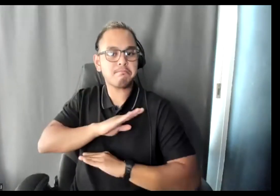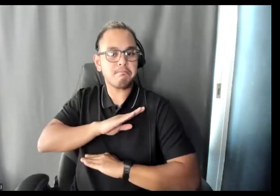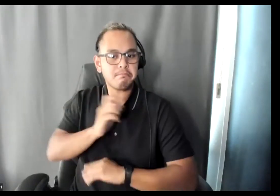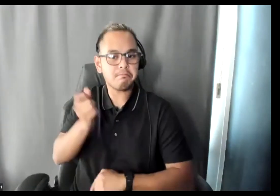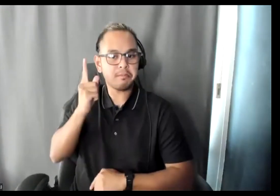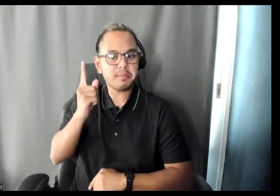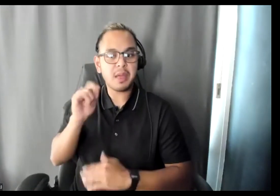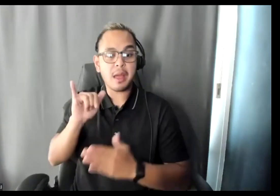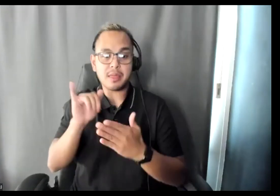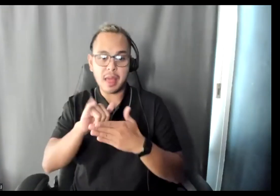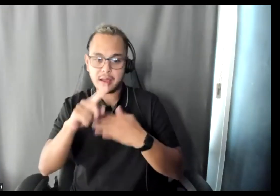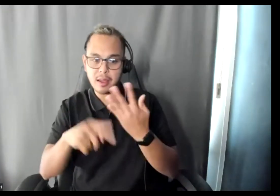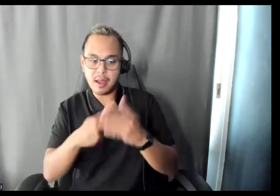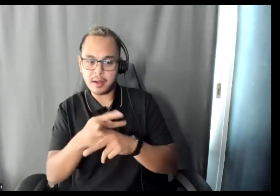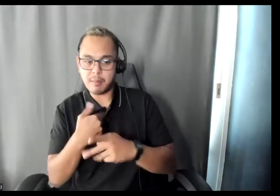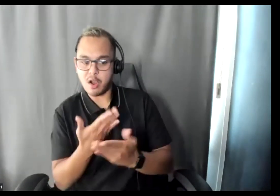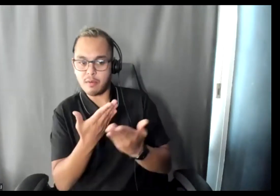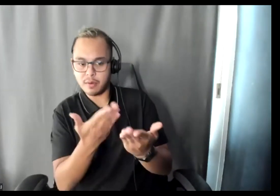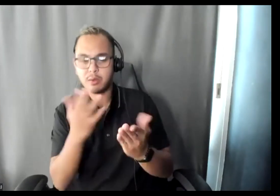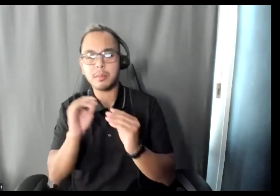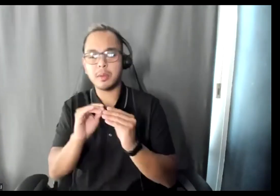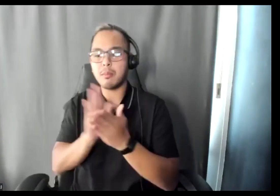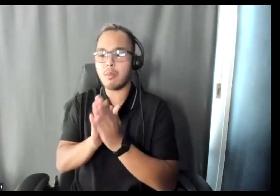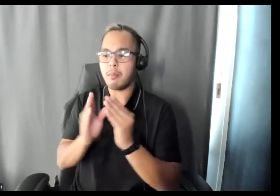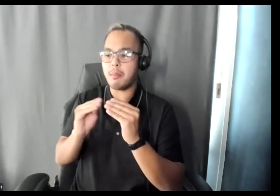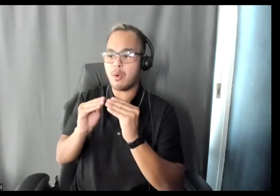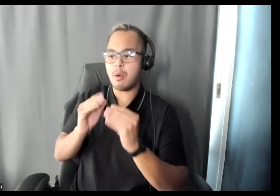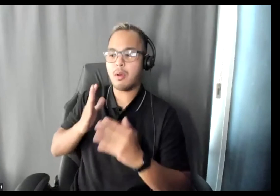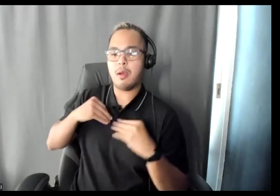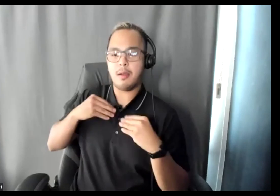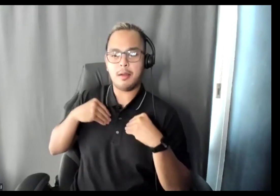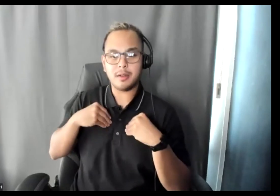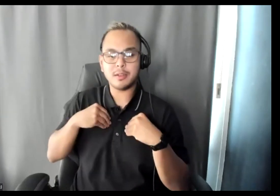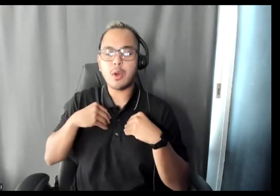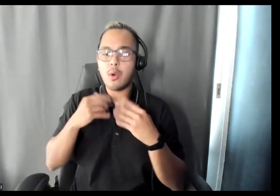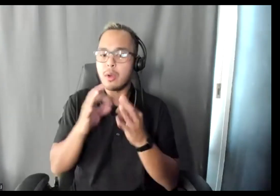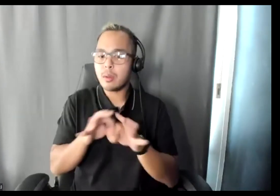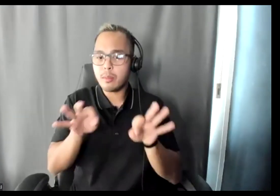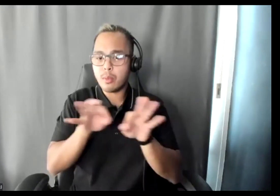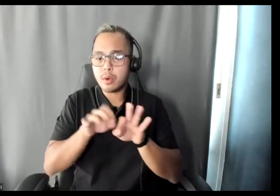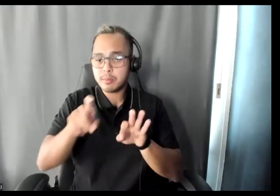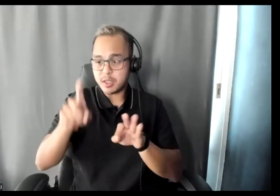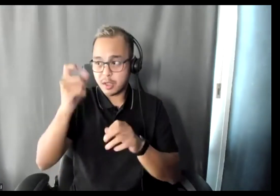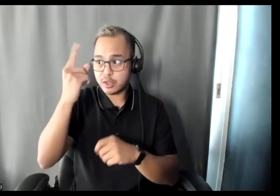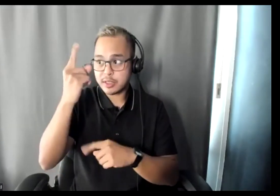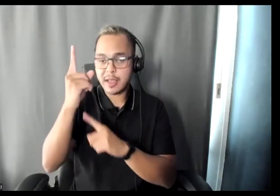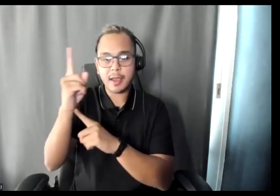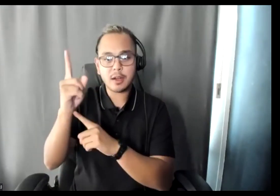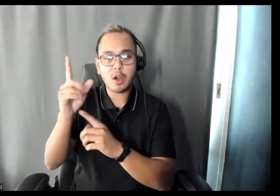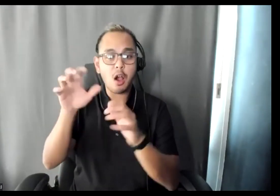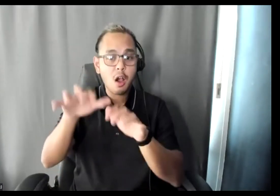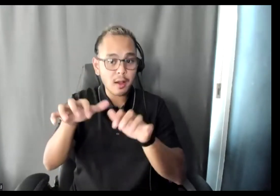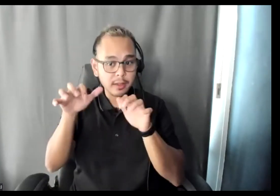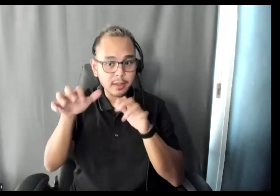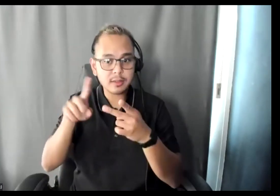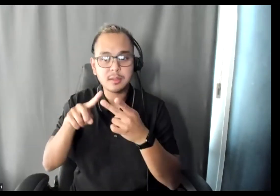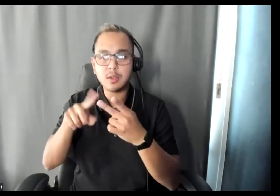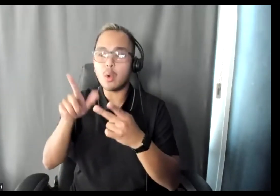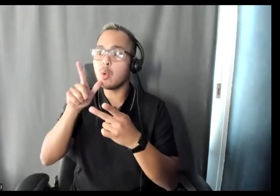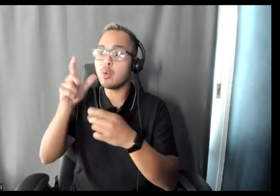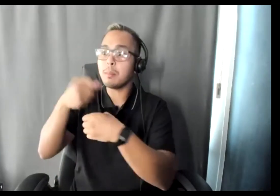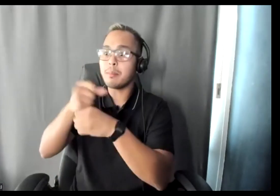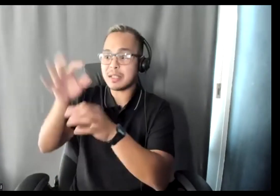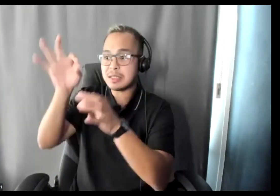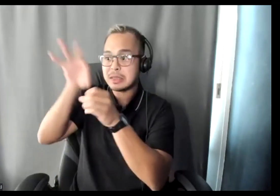I'm offering. So in some ways, it's really about understanding your audience, understanding your decision makers, and understanding how the use of narrative can